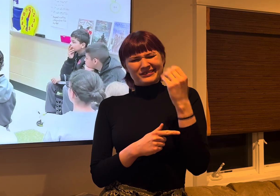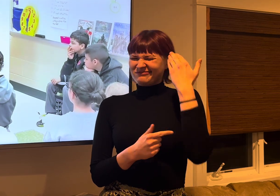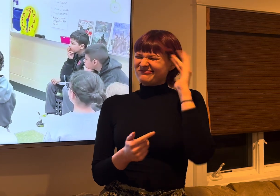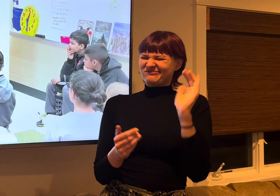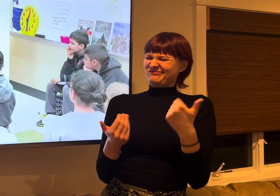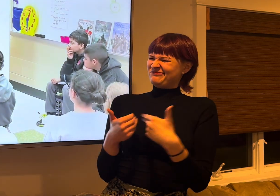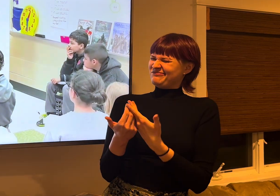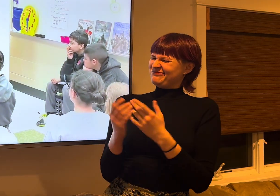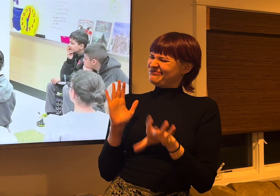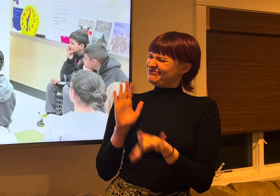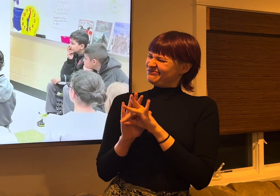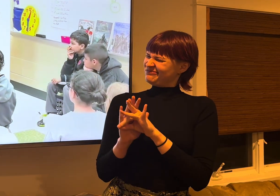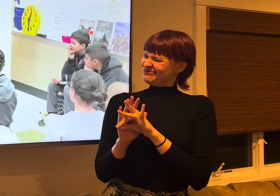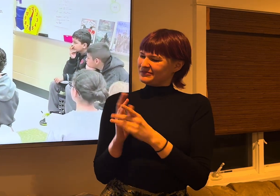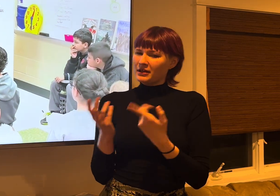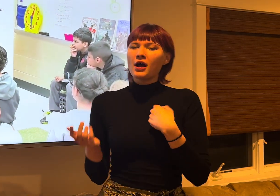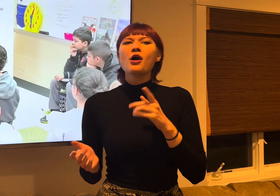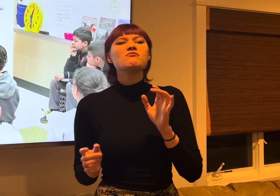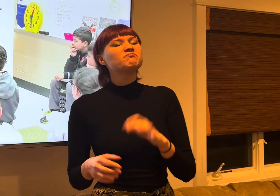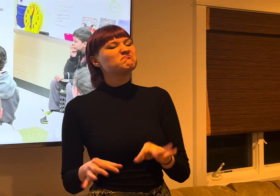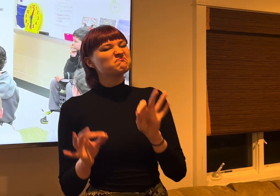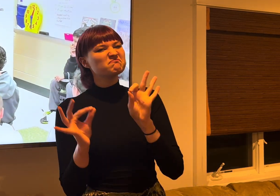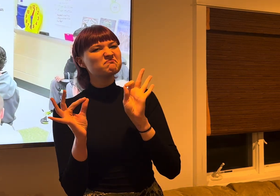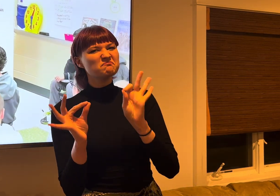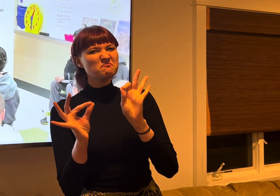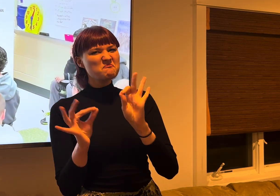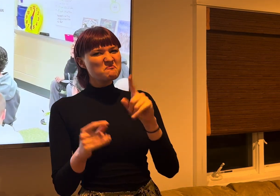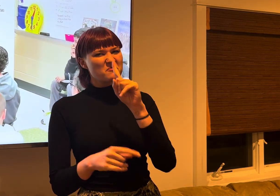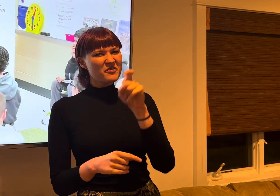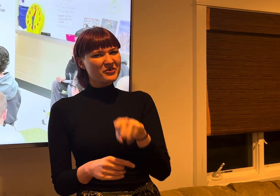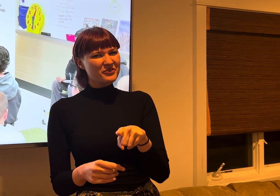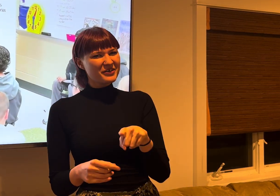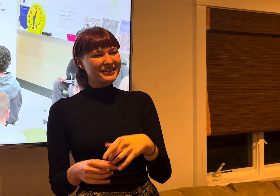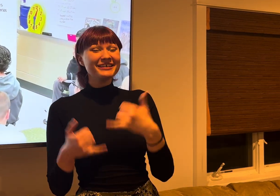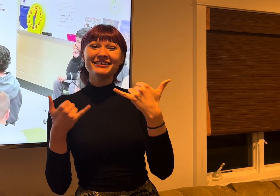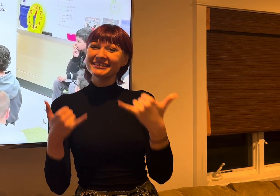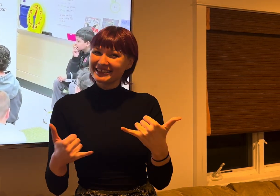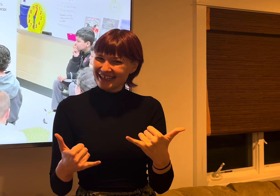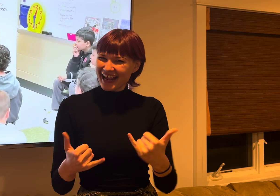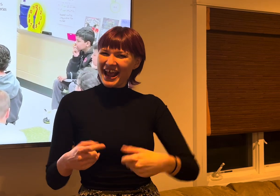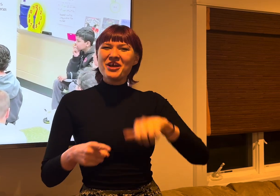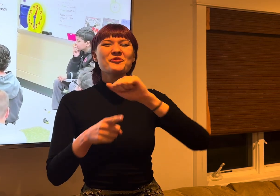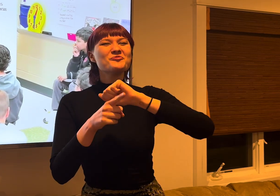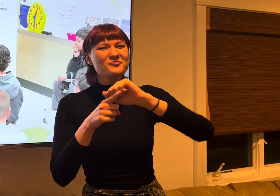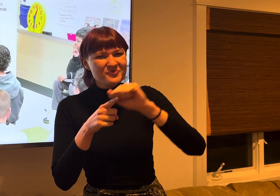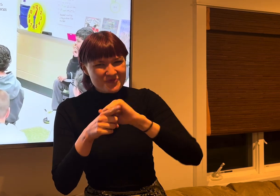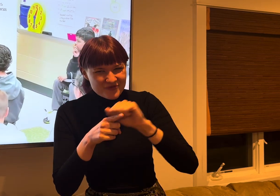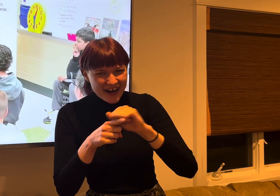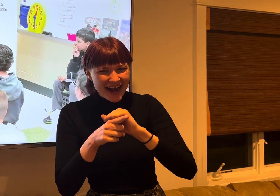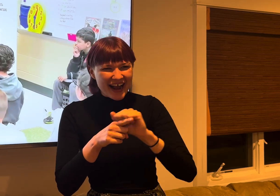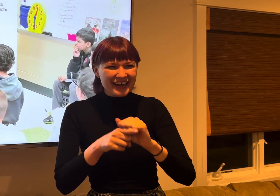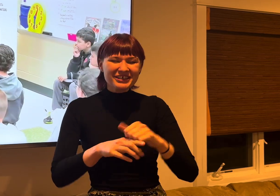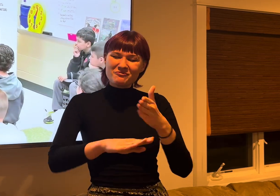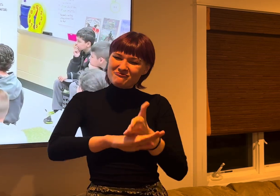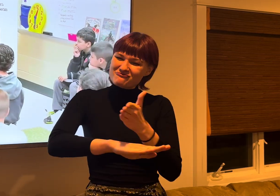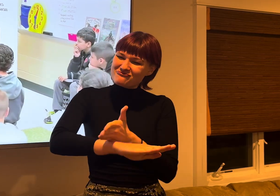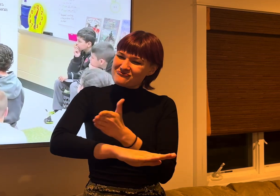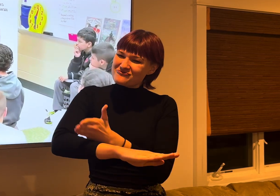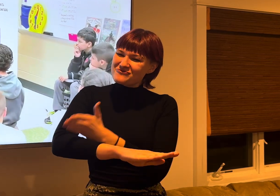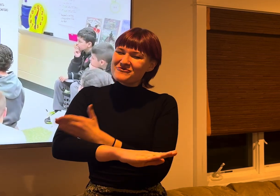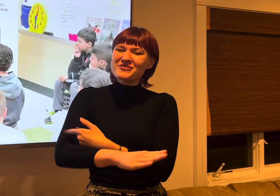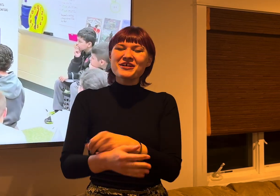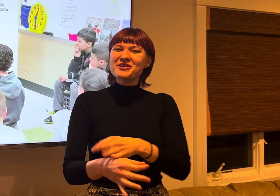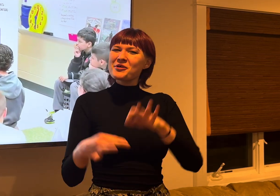We're going to practice how to find character traits more today, because practice makes perfect. So the more we practice,